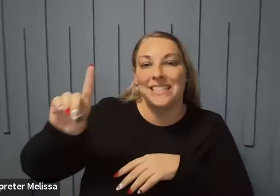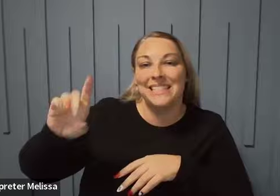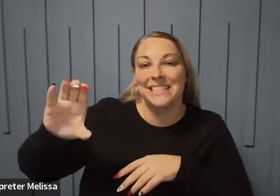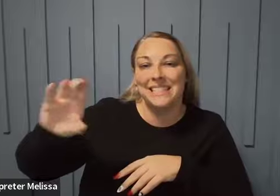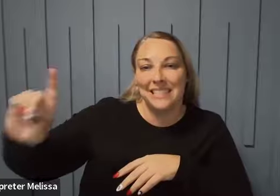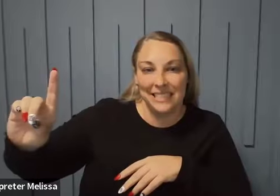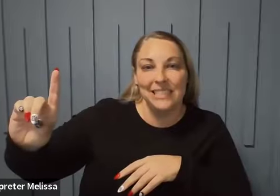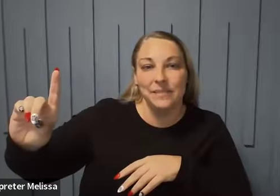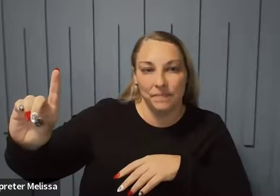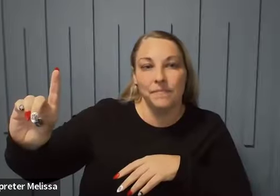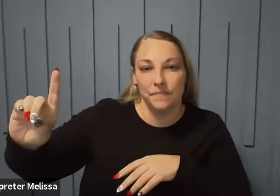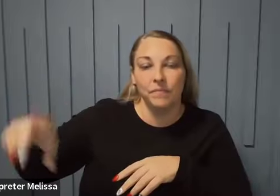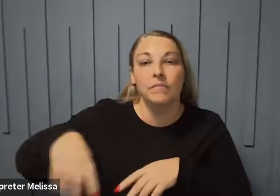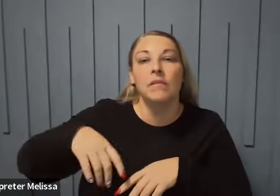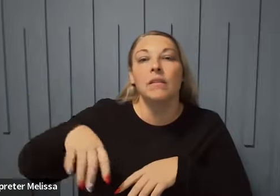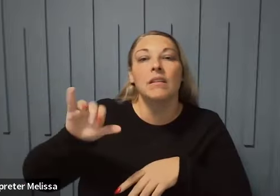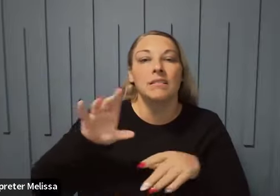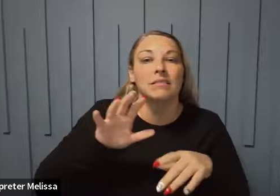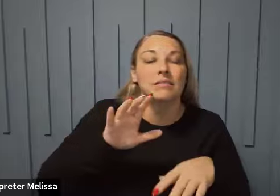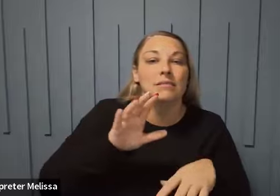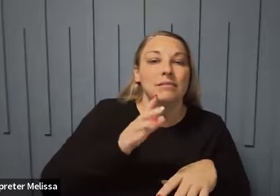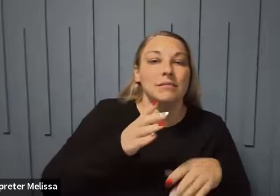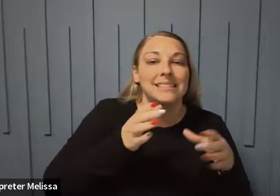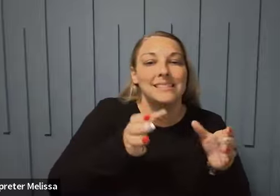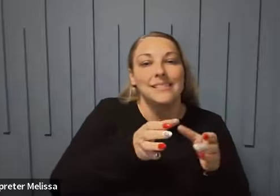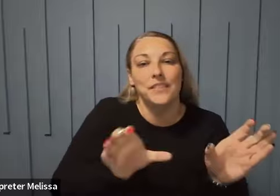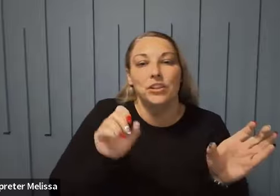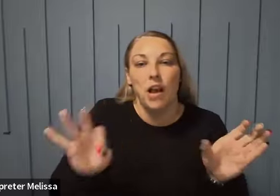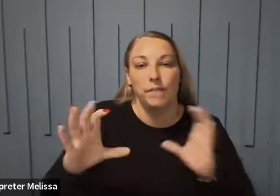DCD. So, the Division of Communication,